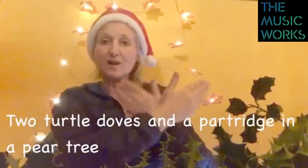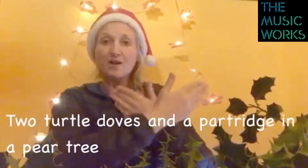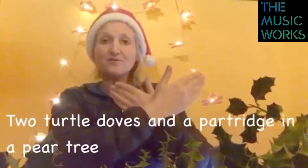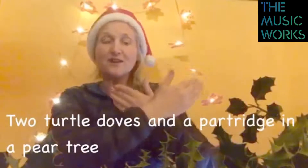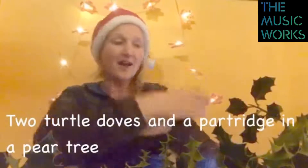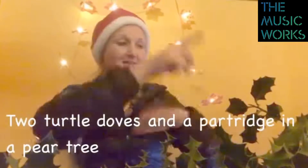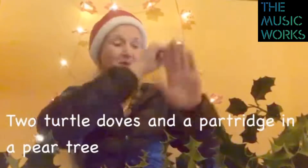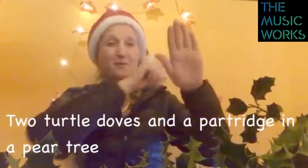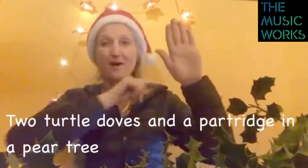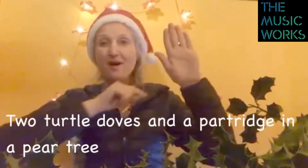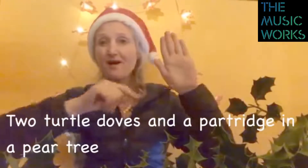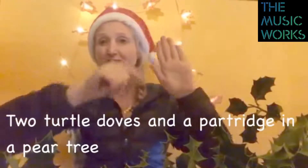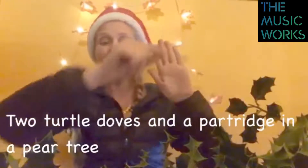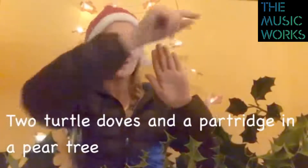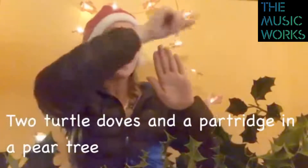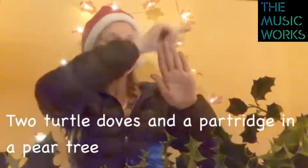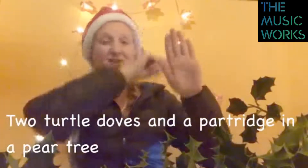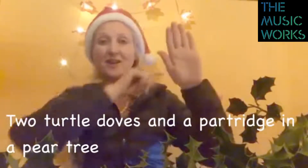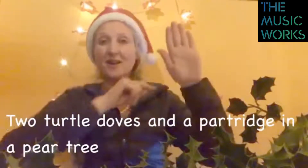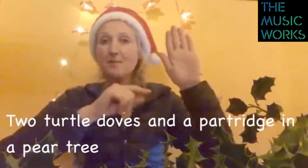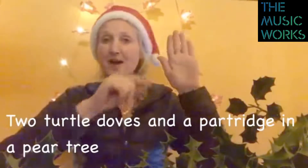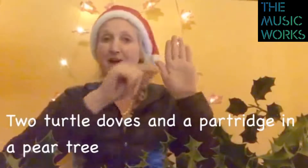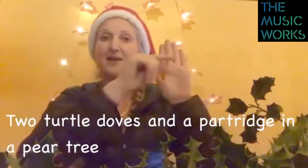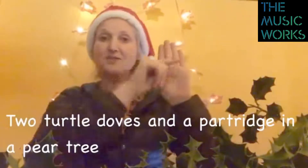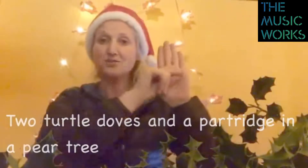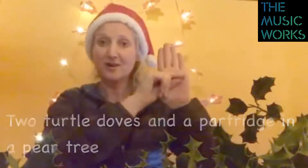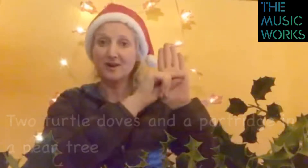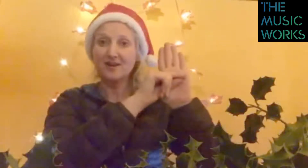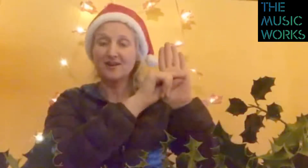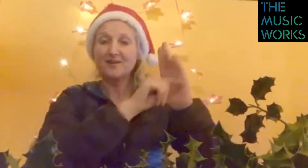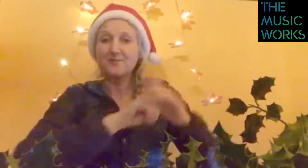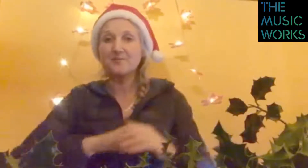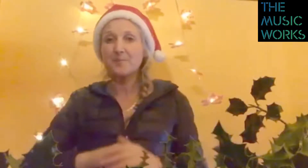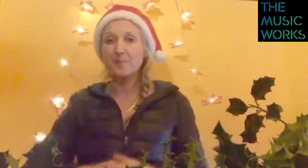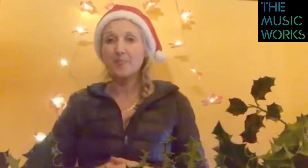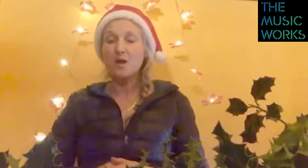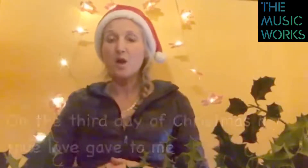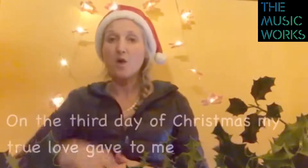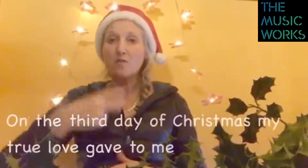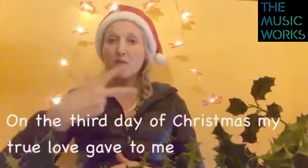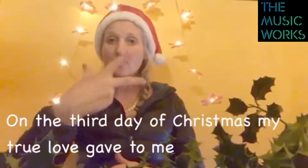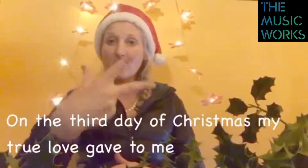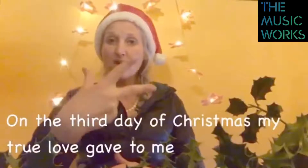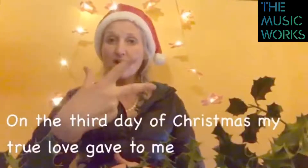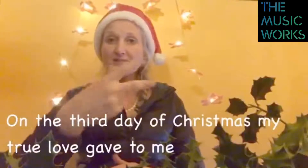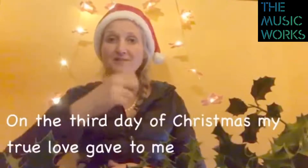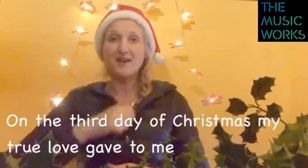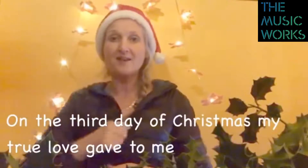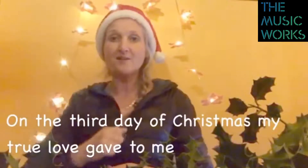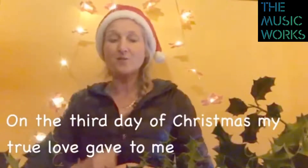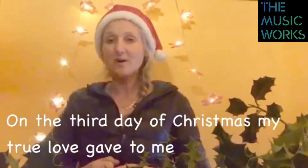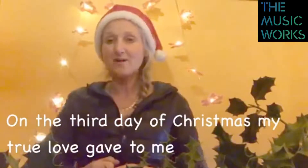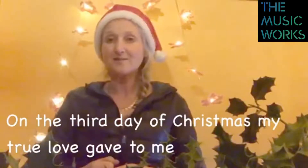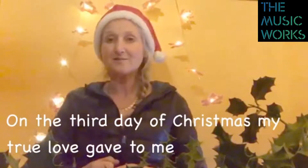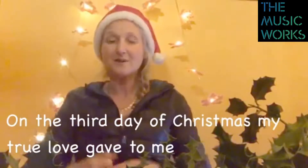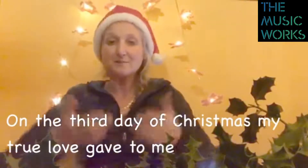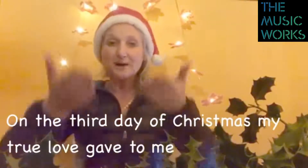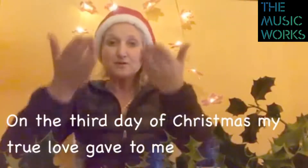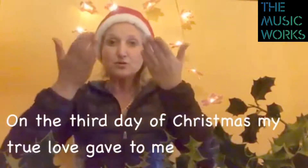doves and a partridge in a pear tree. On the third day of Christmas, my true